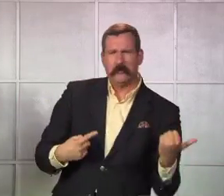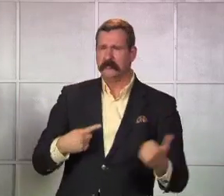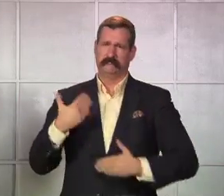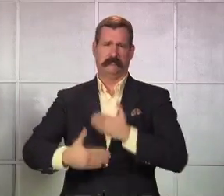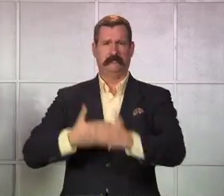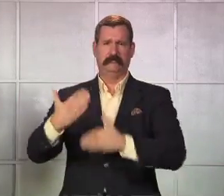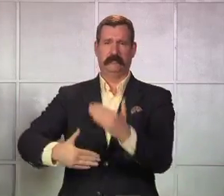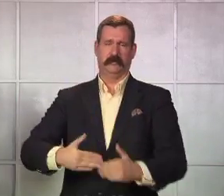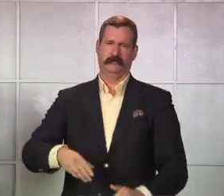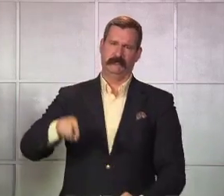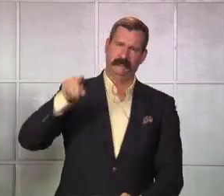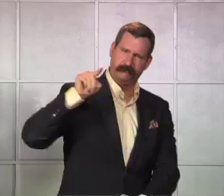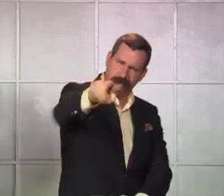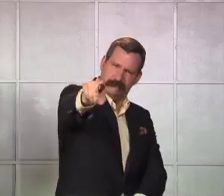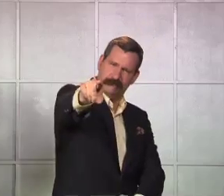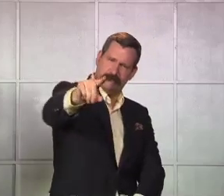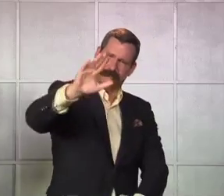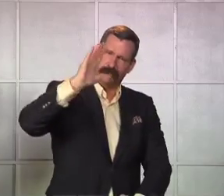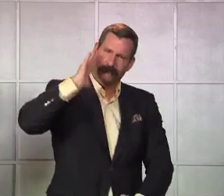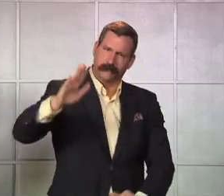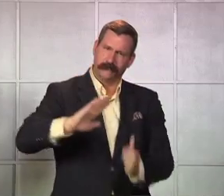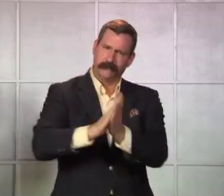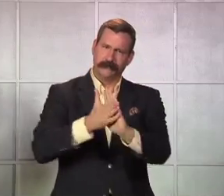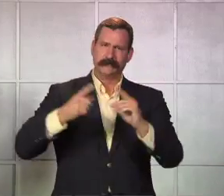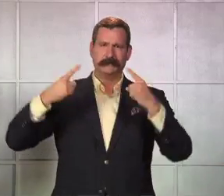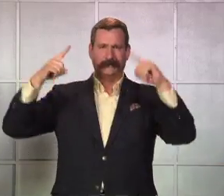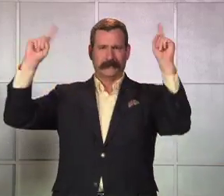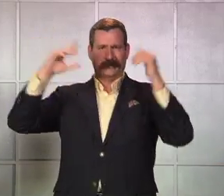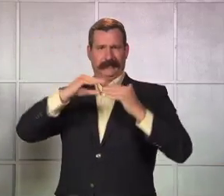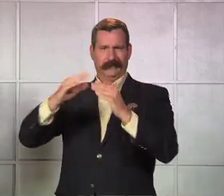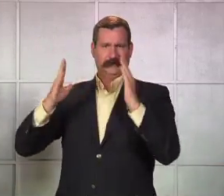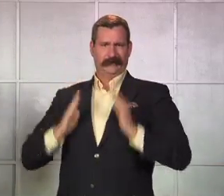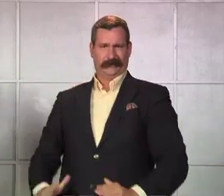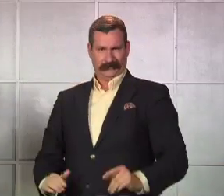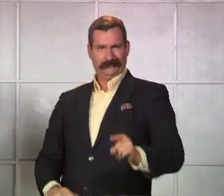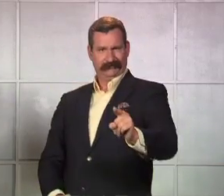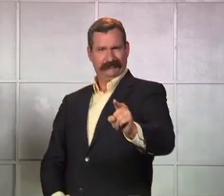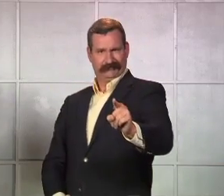discuss what He says with others. You will become a successful leader.